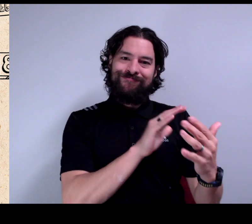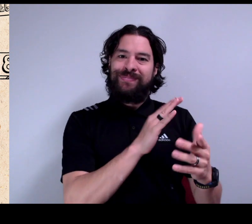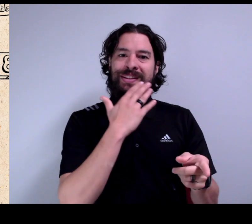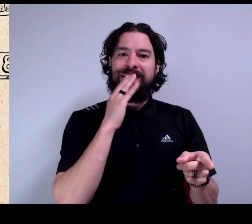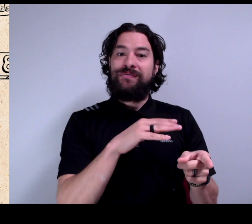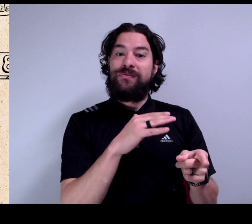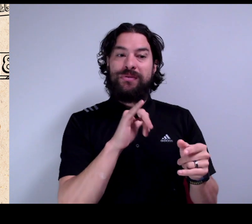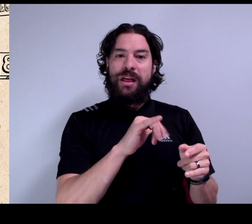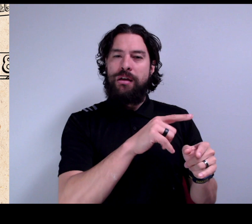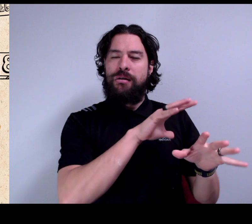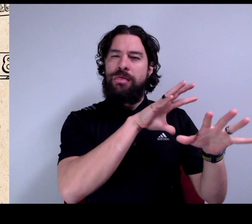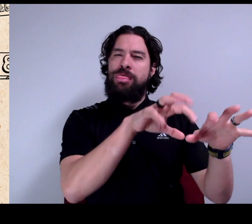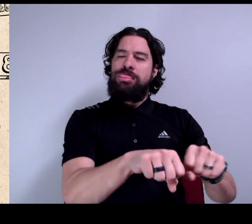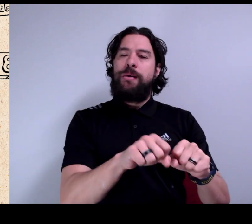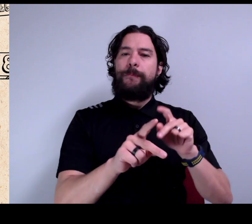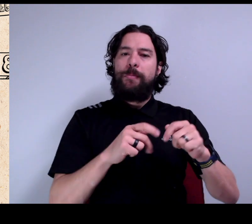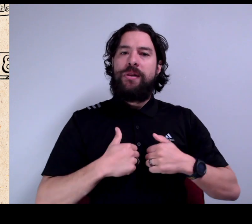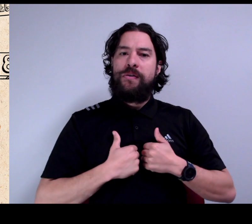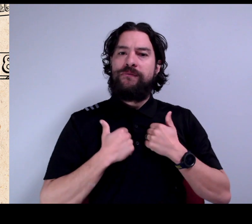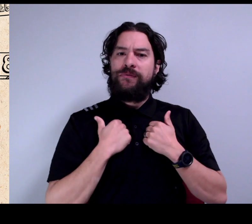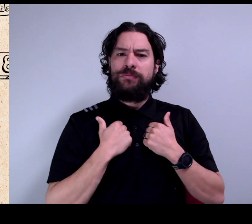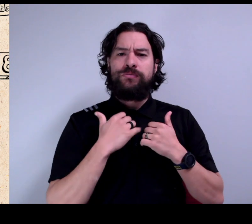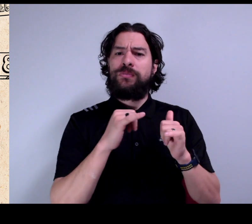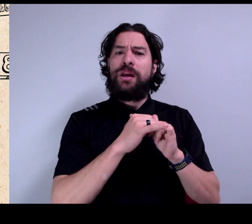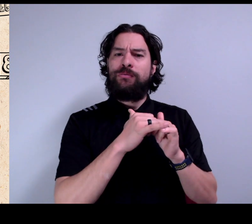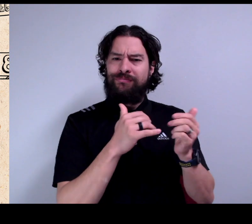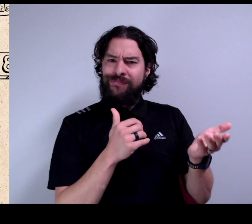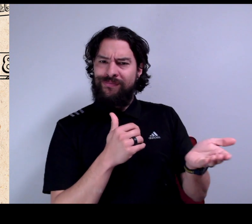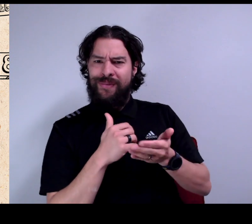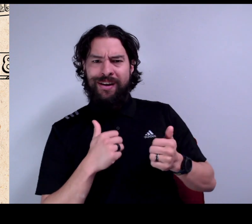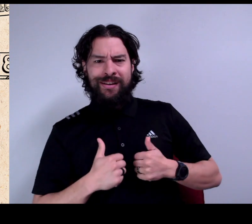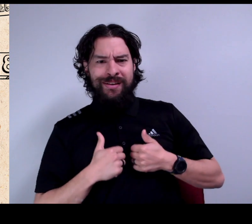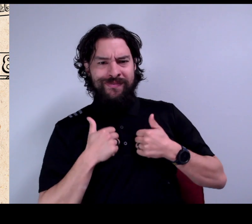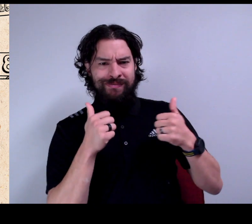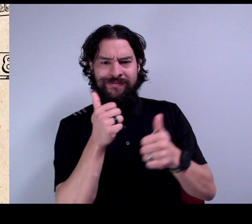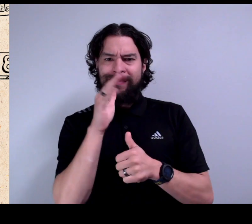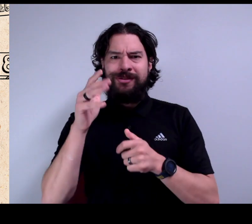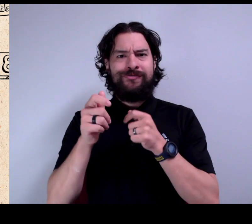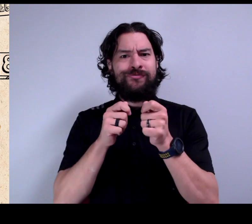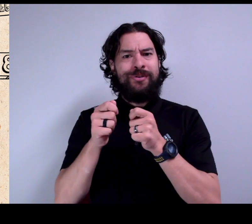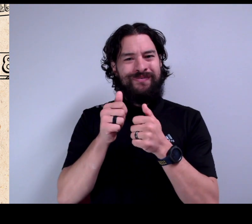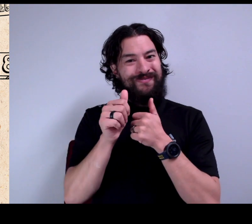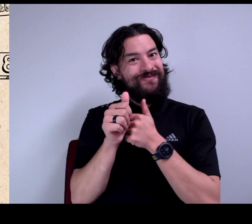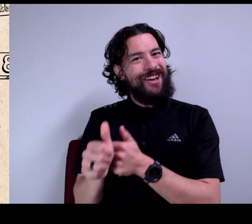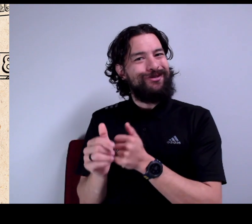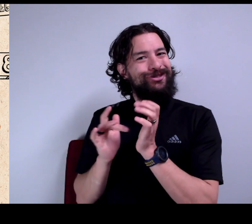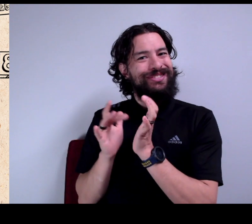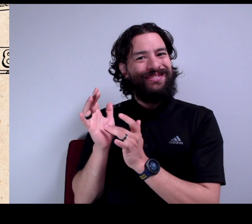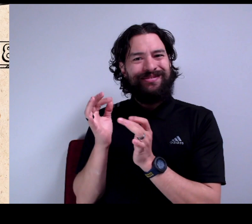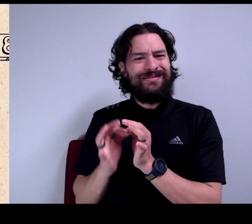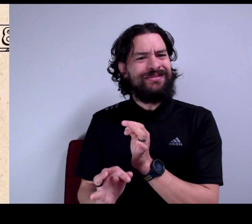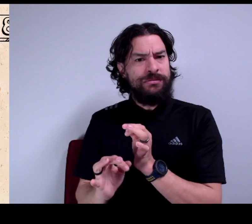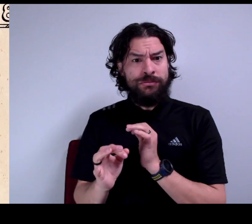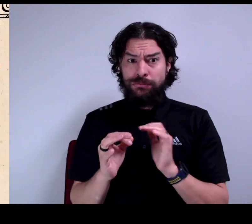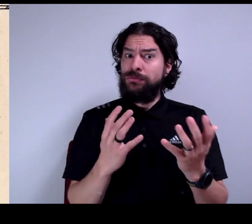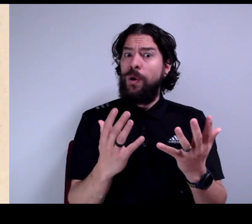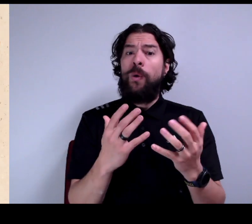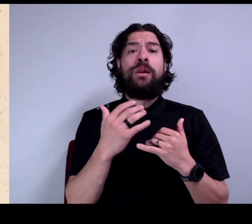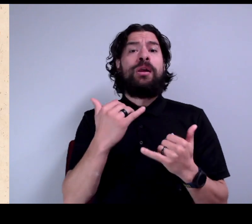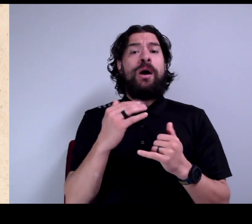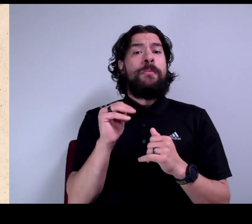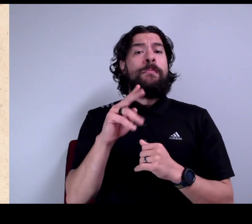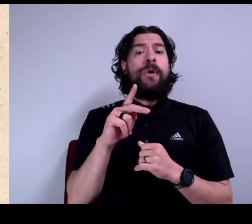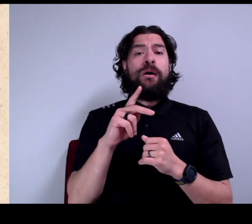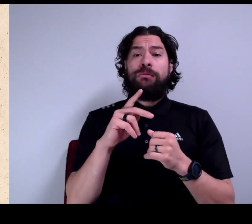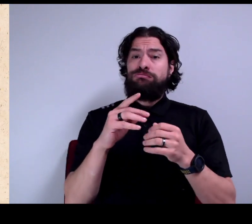defeating evil and its hold on people's lives, and then by inviting them to live under his reign by following Jesus. From here,